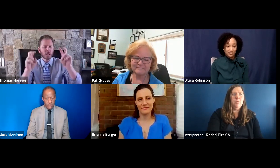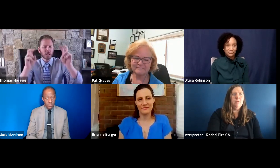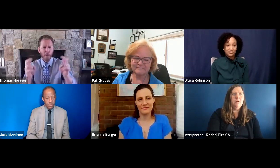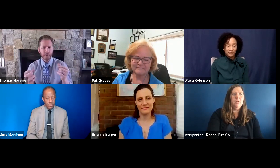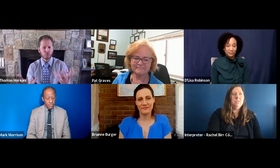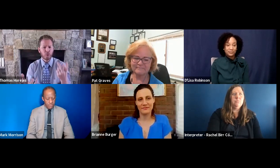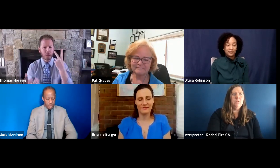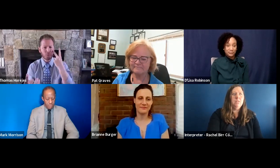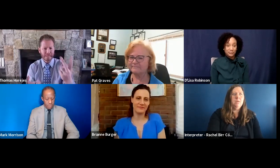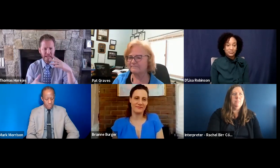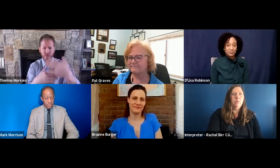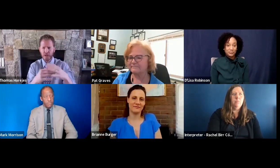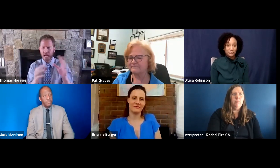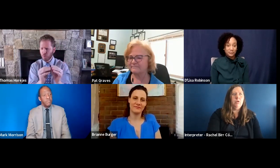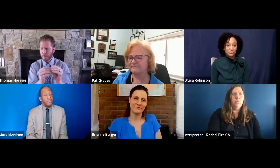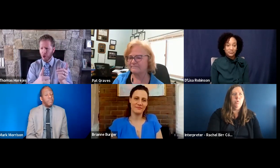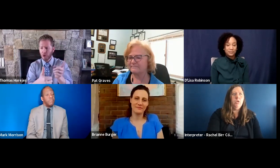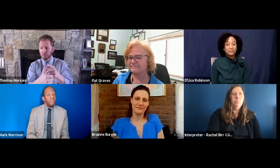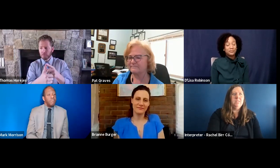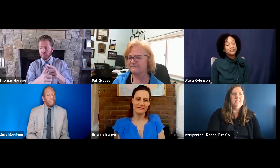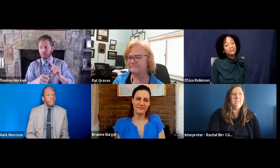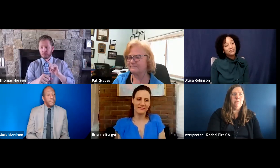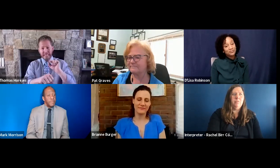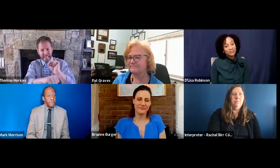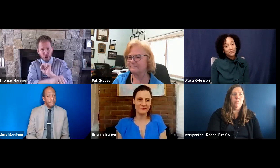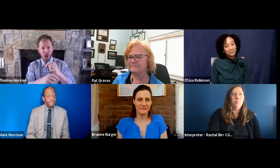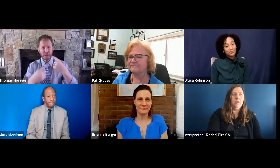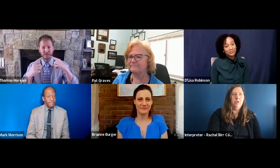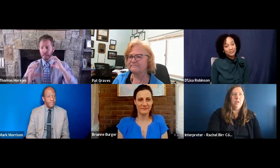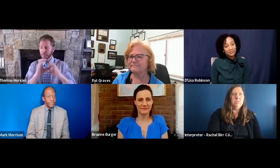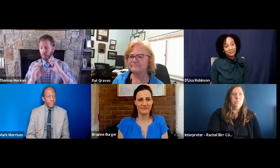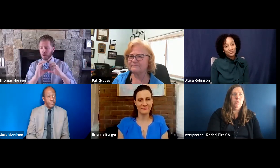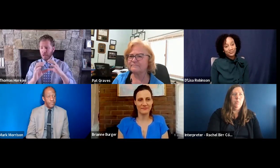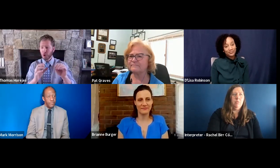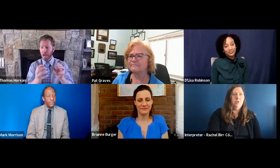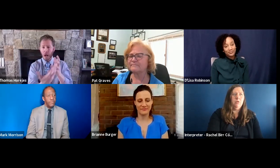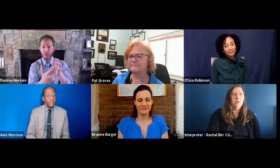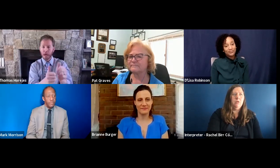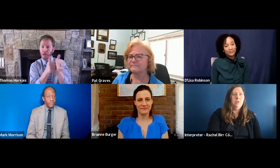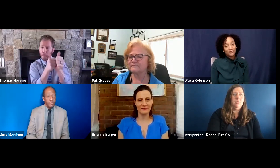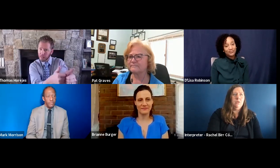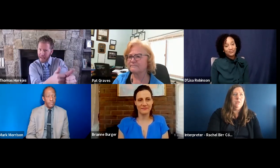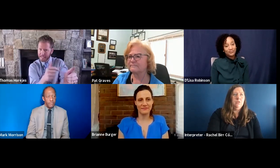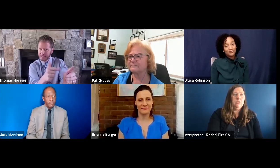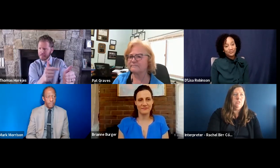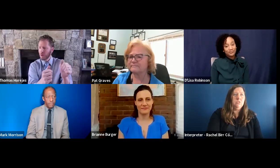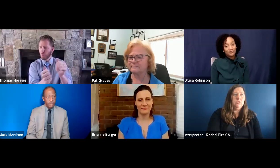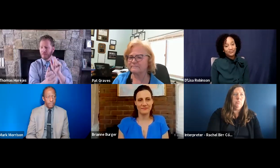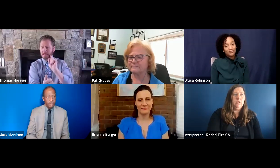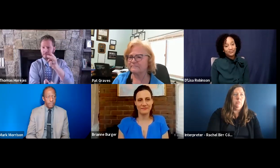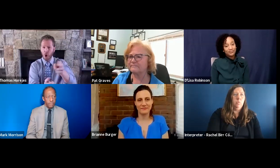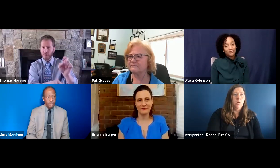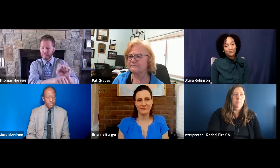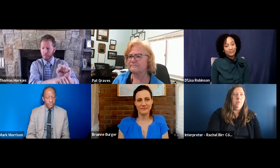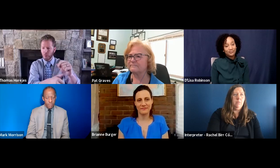engaged in this webinar, and it's really important. We want to know what you want to see moving forward in our next webinar. Do